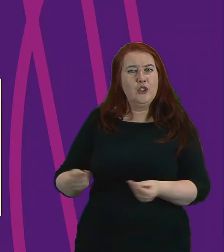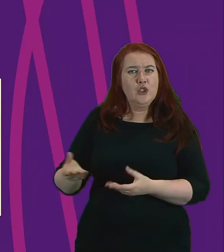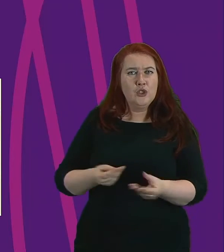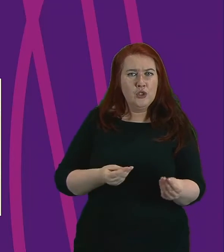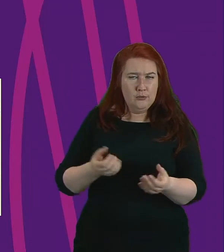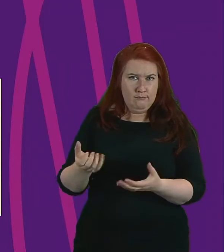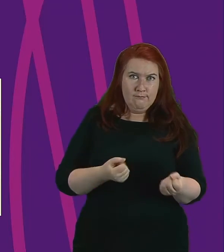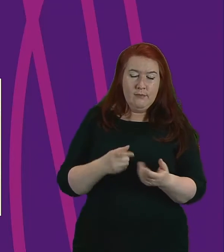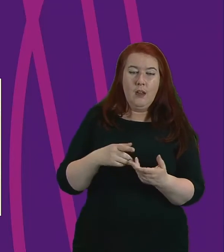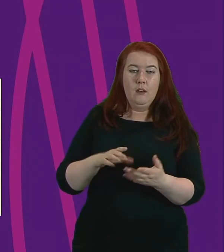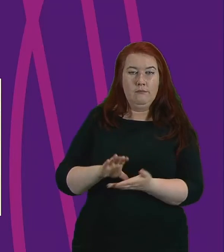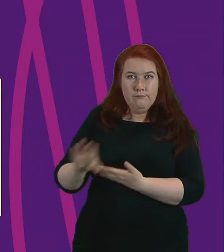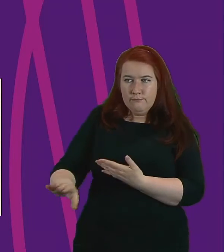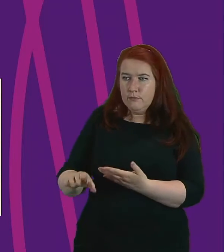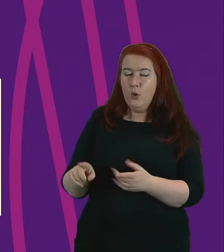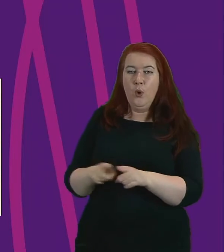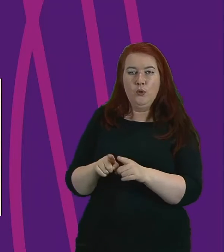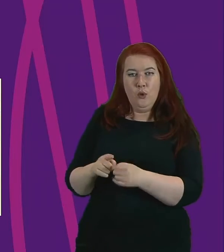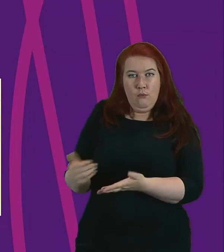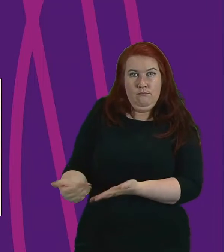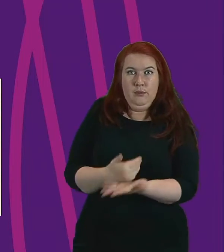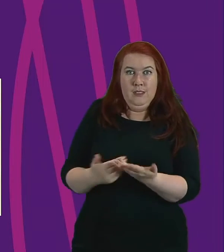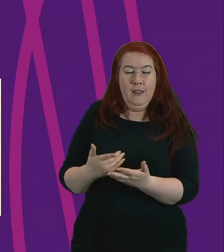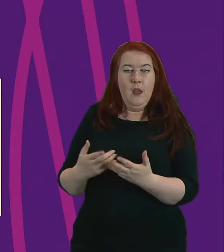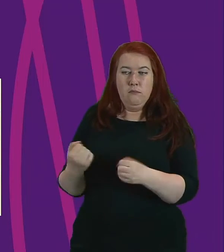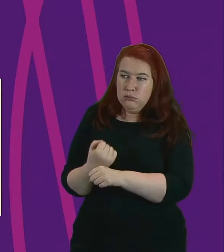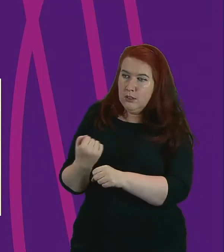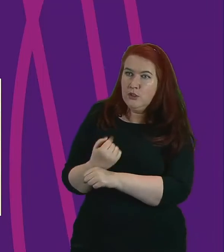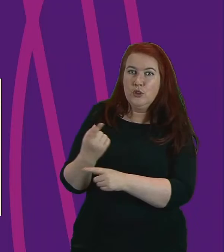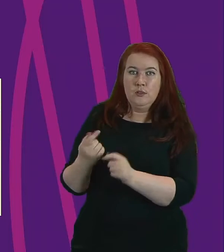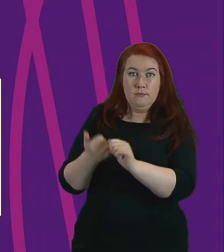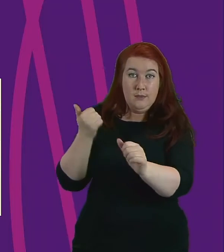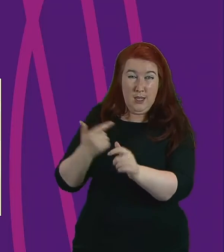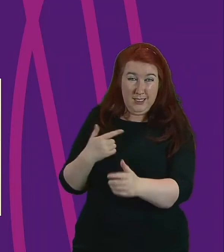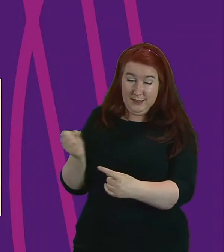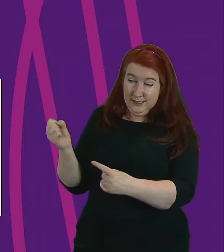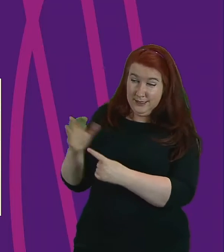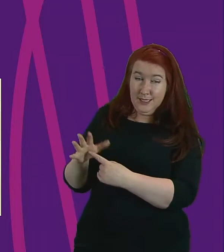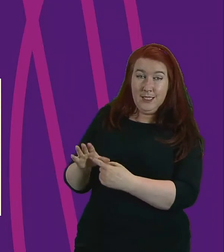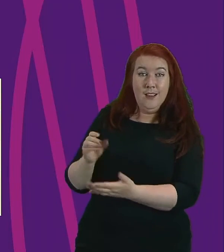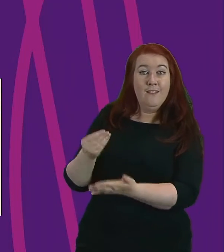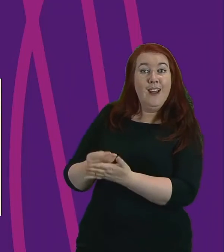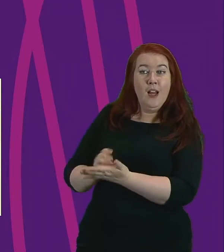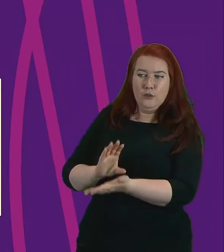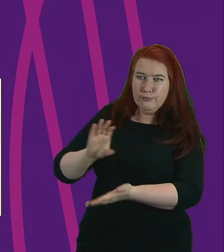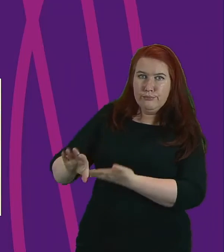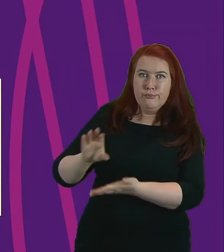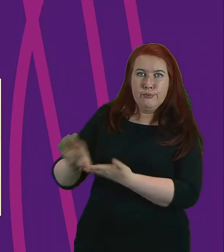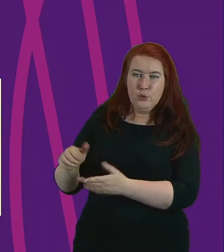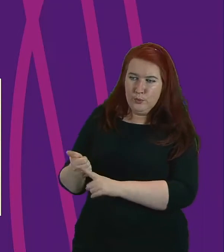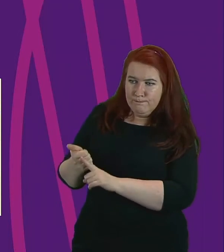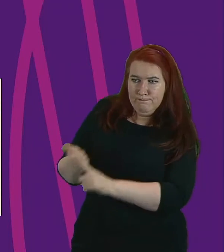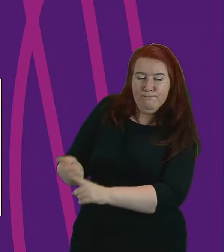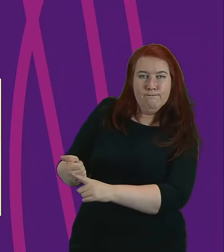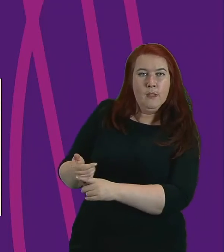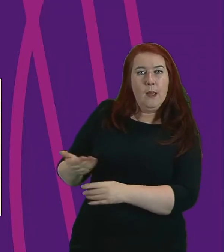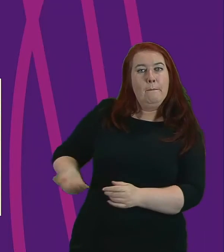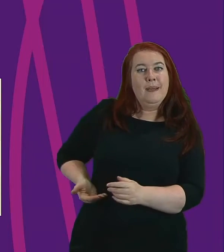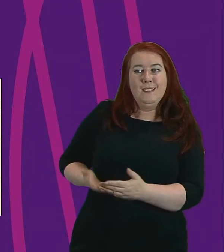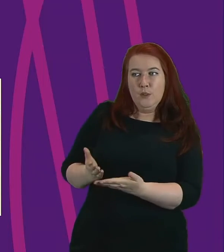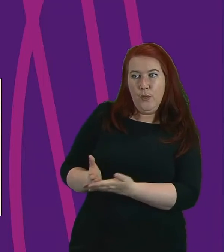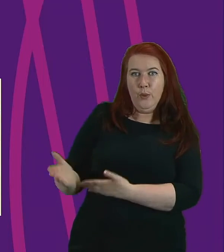the productive capacity of the economy with key financial interventions in anchor businesses through the Pivotal